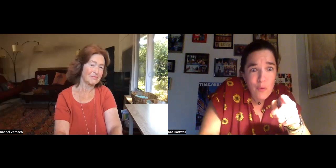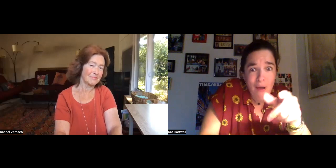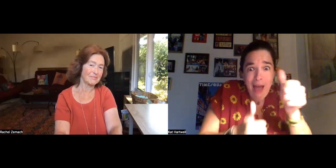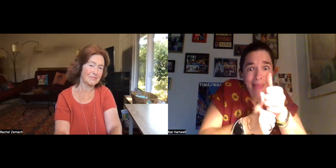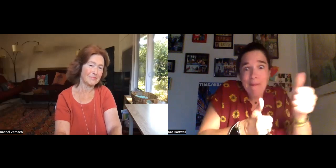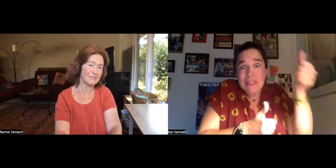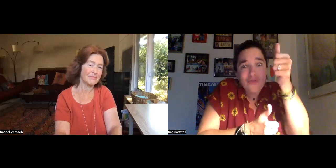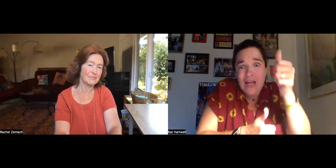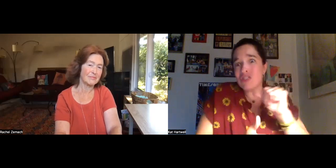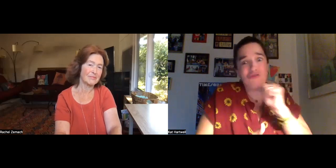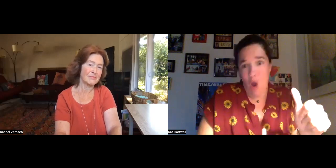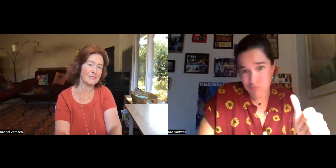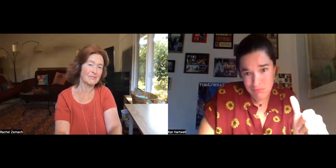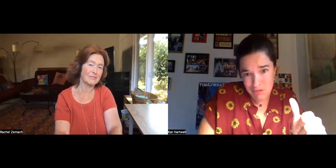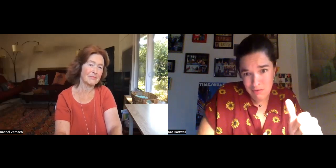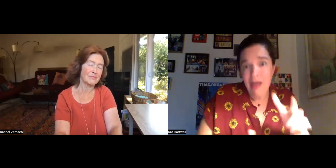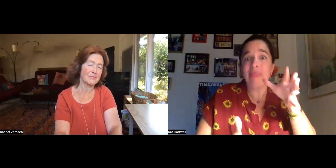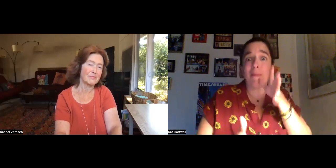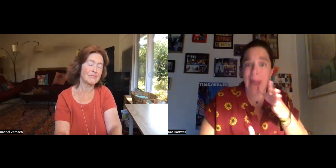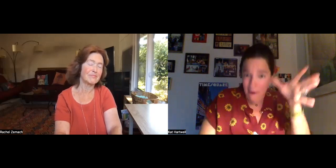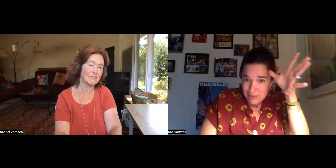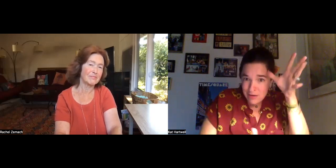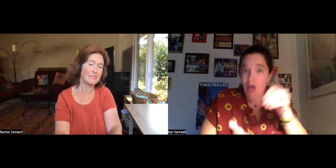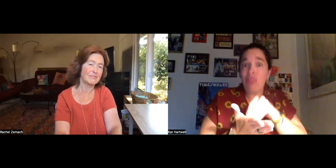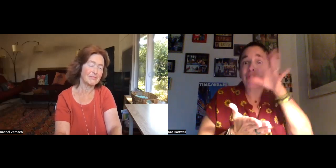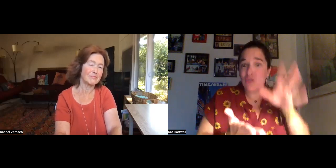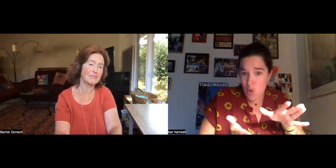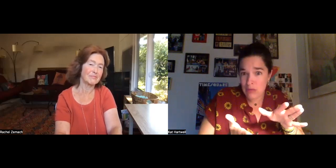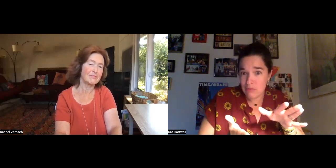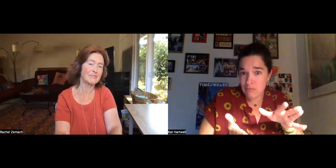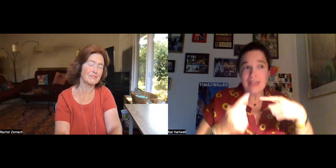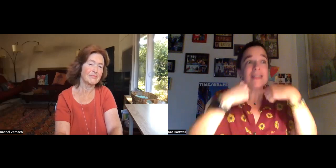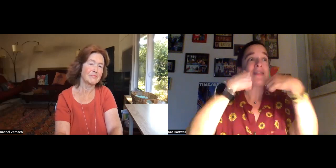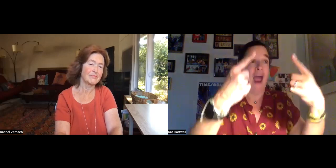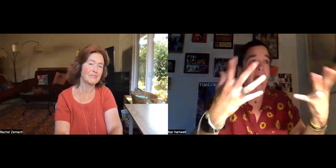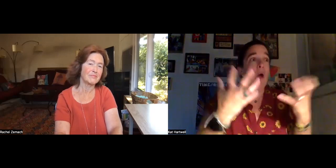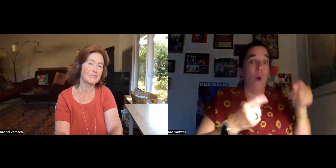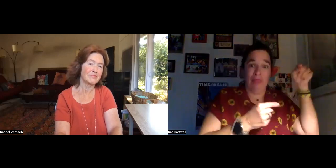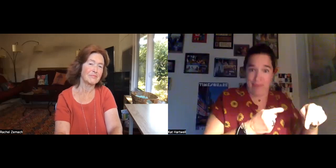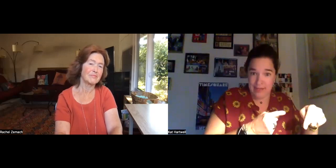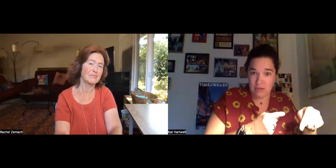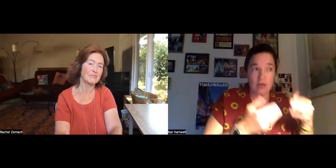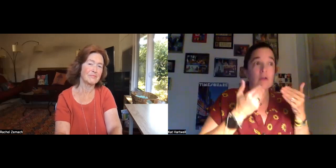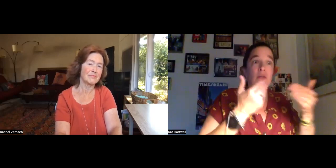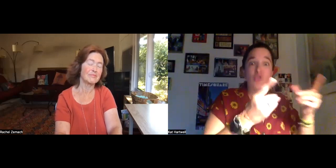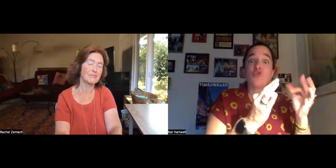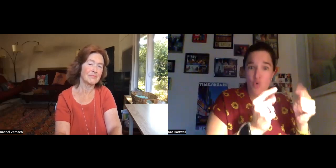You, the administration, don't. The parent, the donor, tell I want this. Do